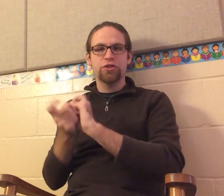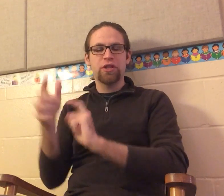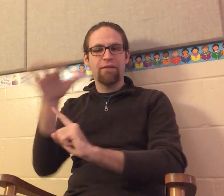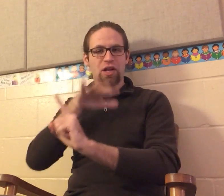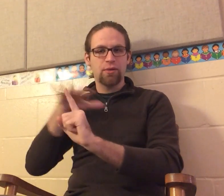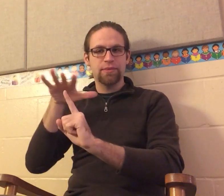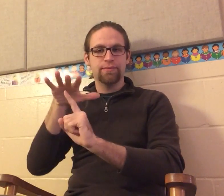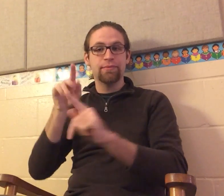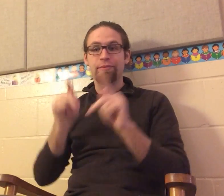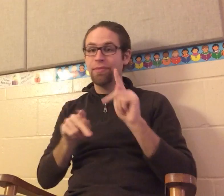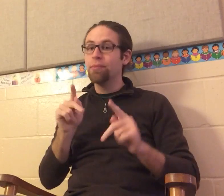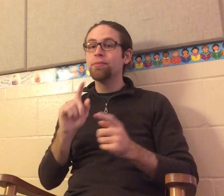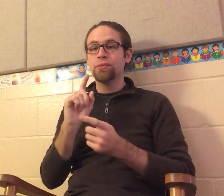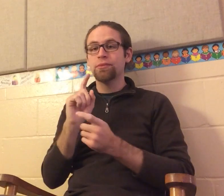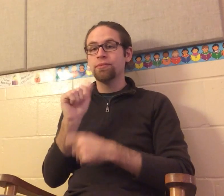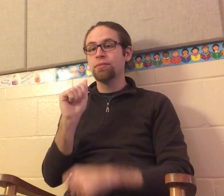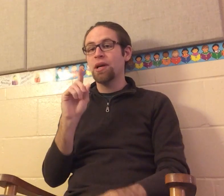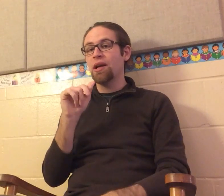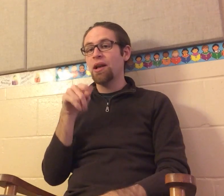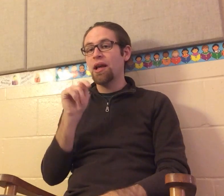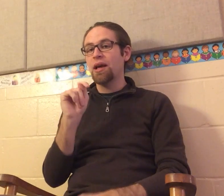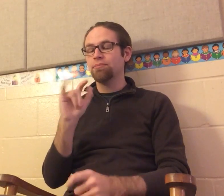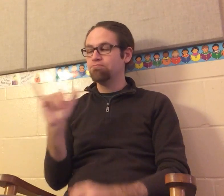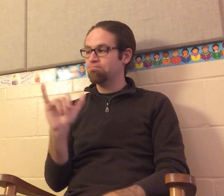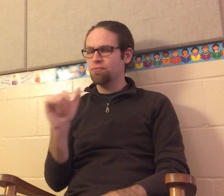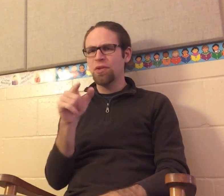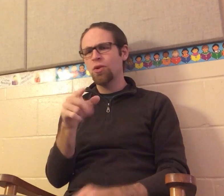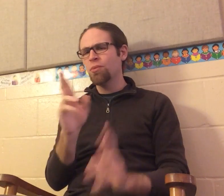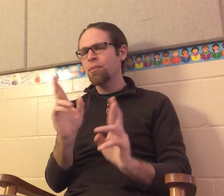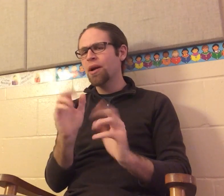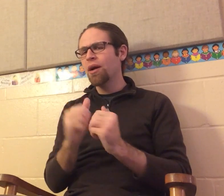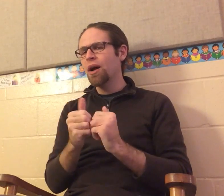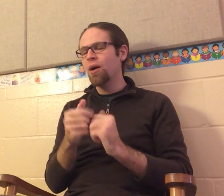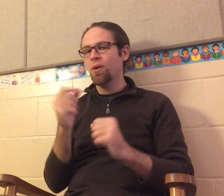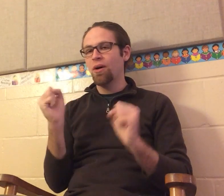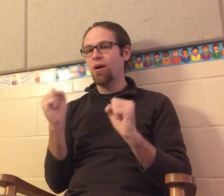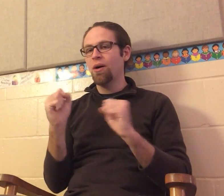People adapt too. How do you prepare for autumn and winter?